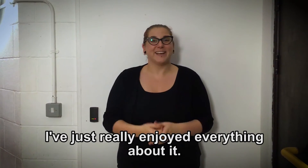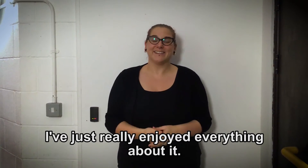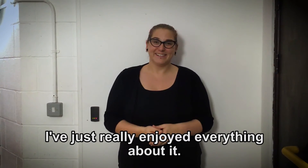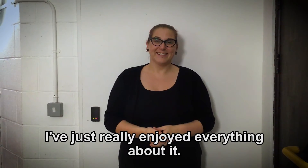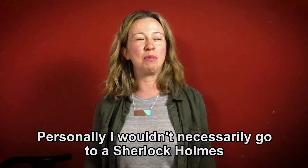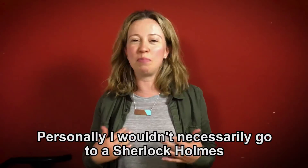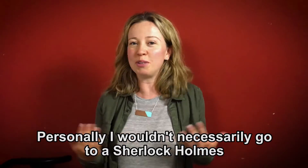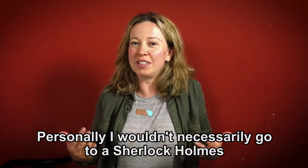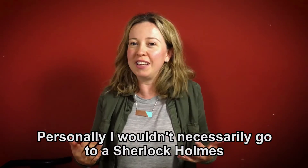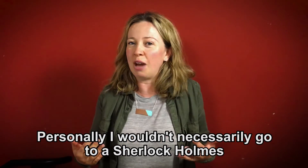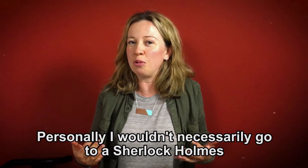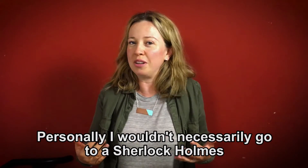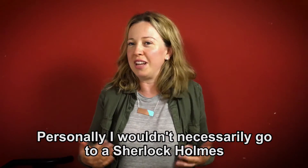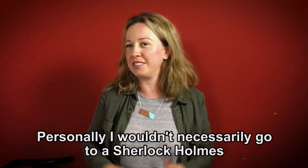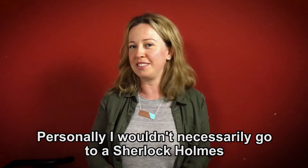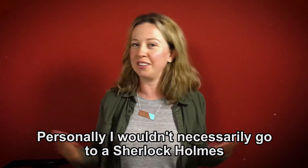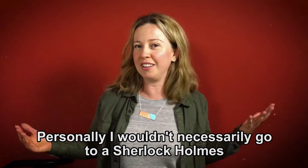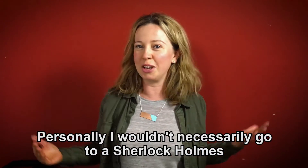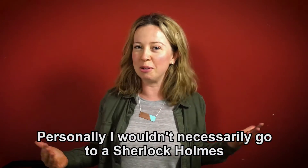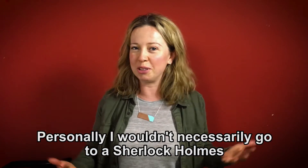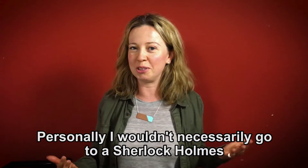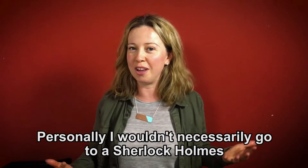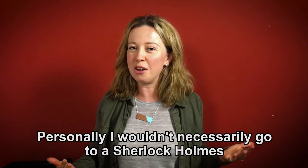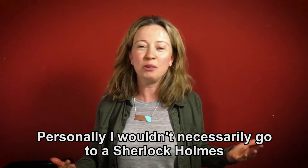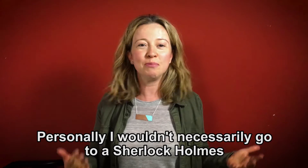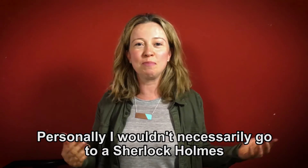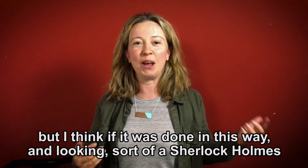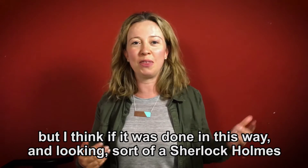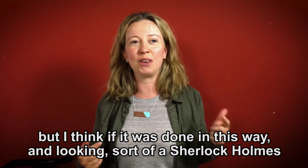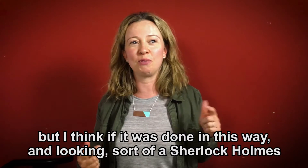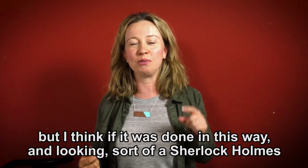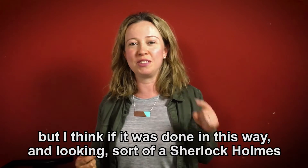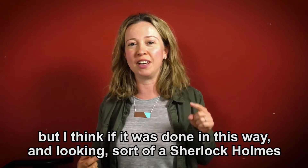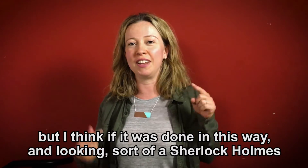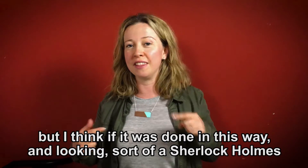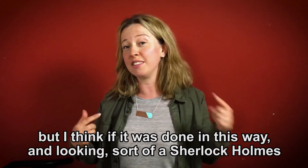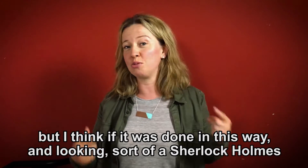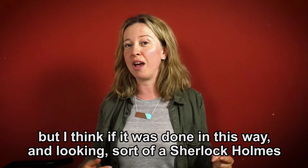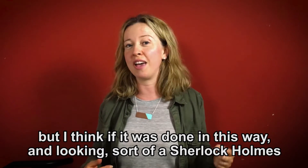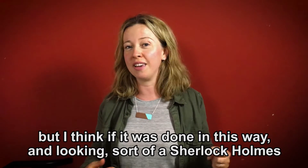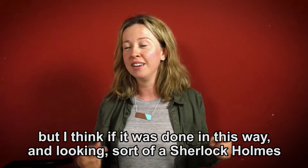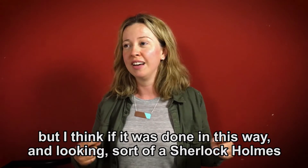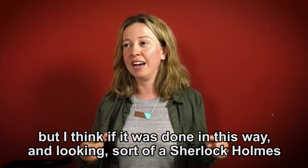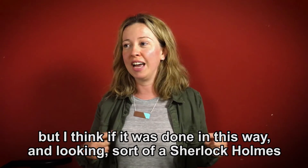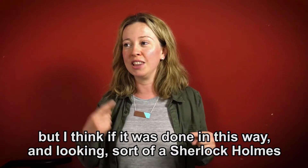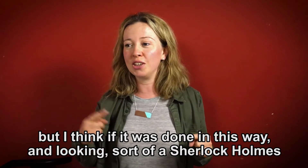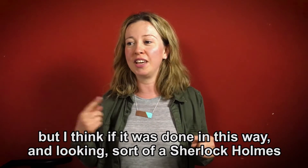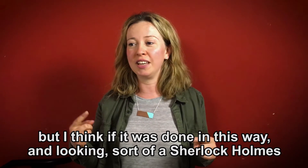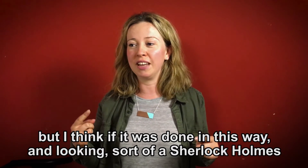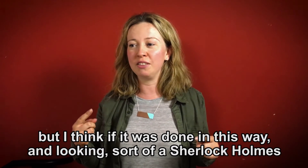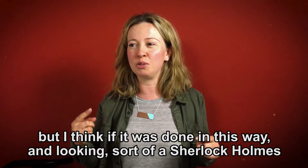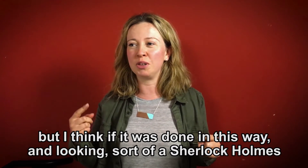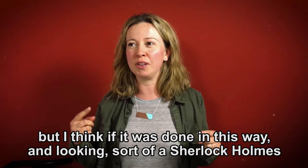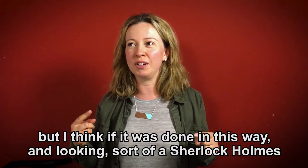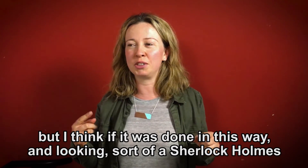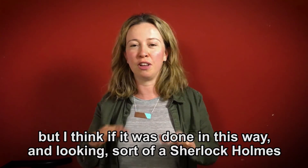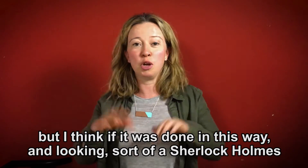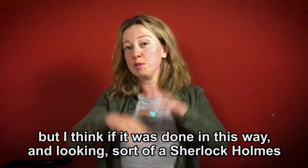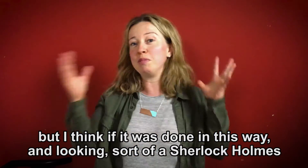it. Maybe personally, I wouldn't necessarily go to a Sherlock Holmes, but I think if it was done in this way and looking sort of a Sherlock Holmes